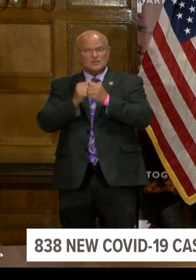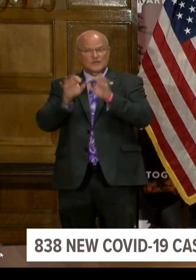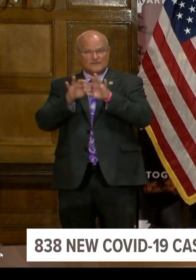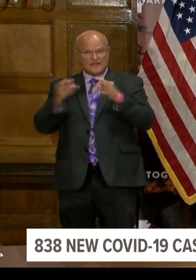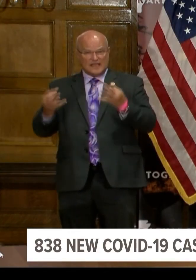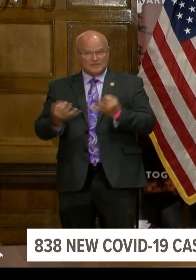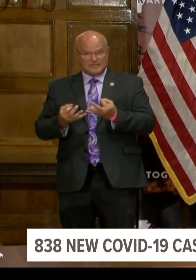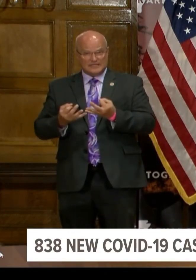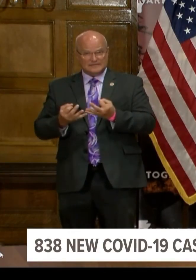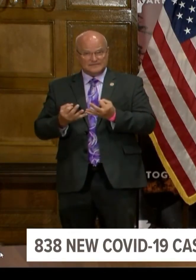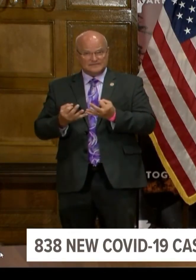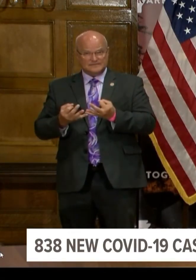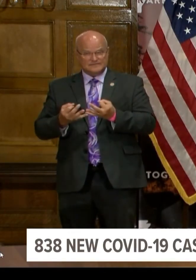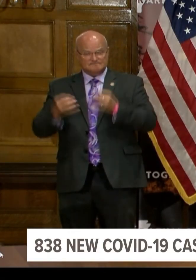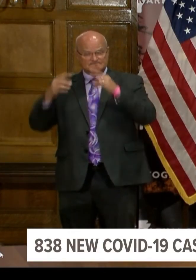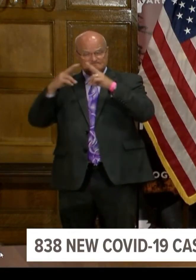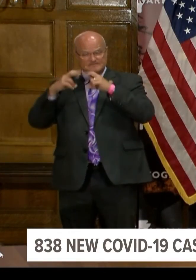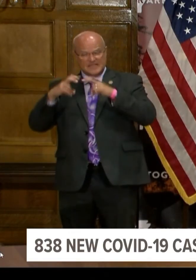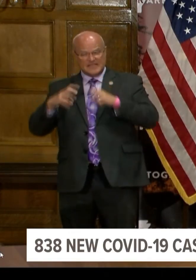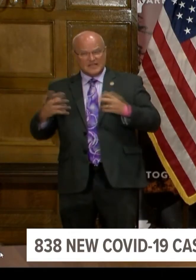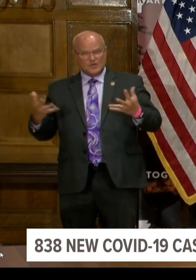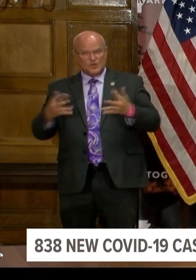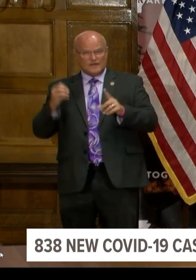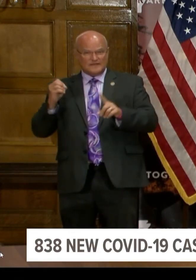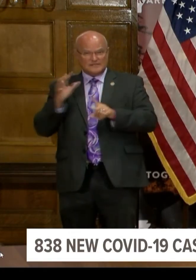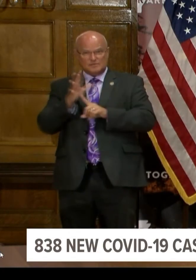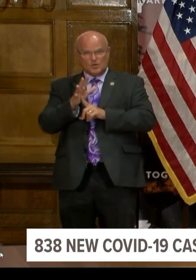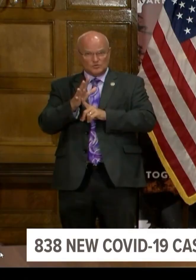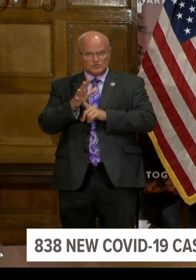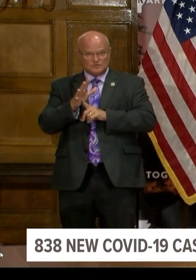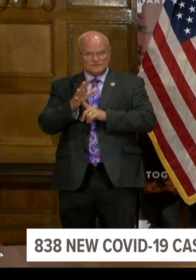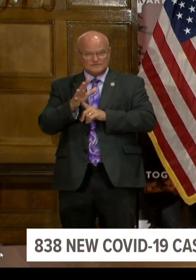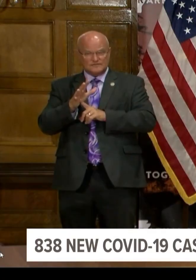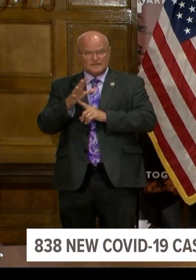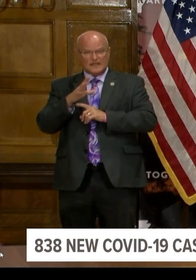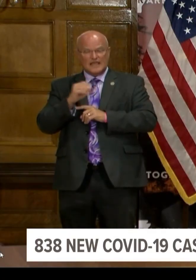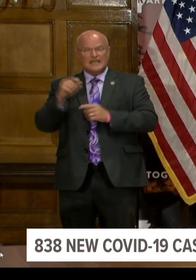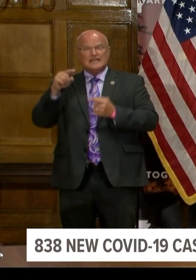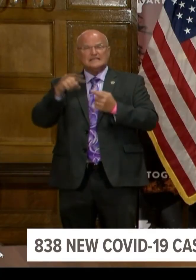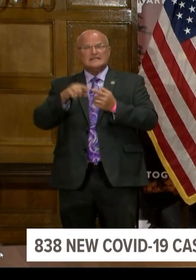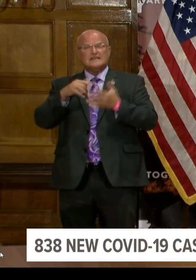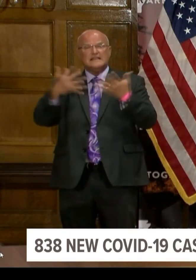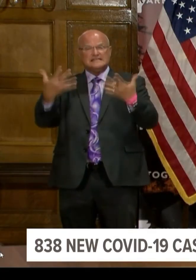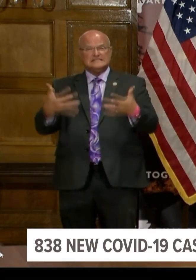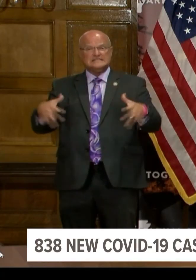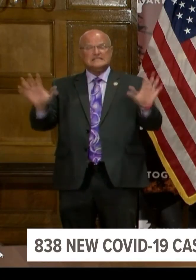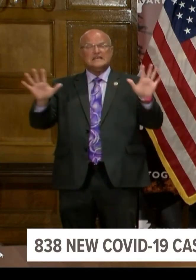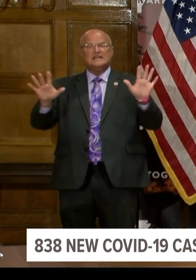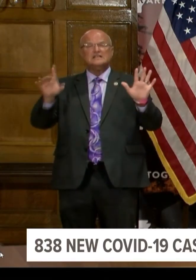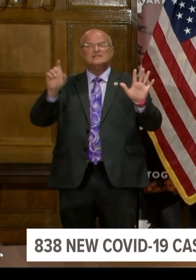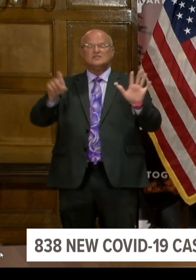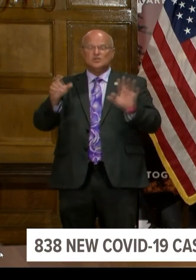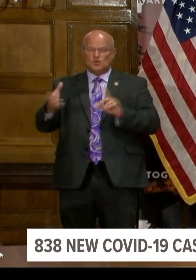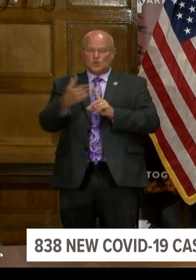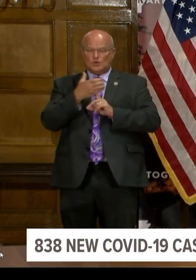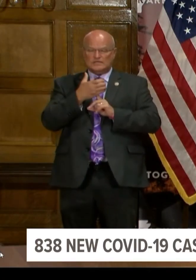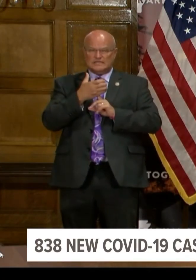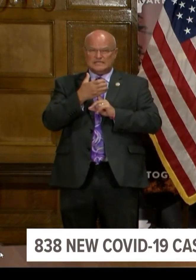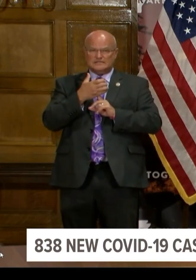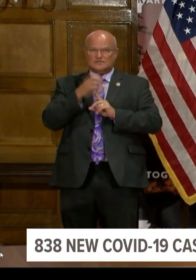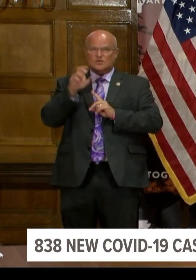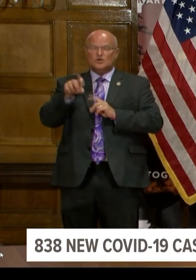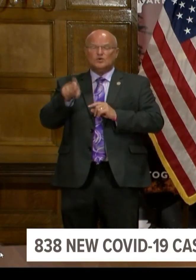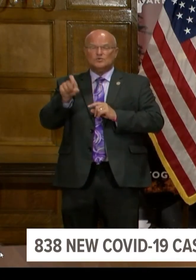family, analyzes what the exposure has been, and until that is done, they should probably quarantine it. They should